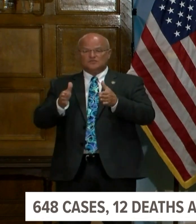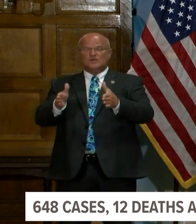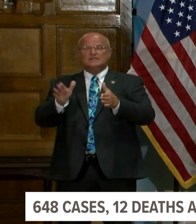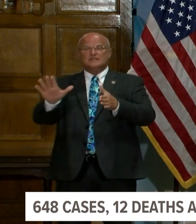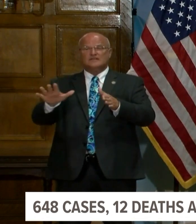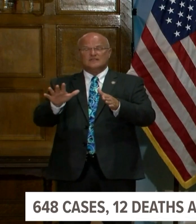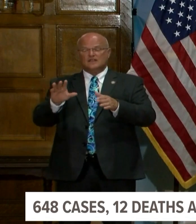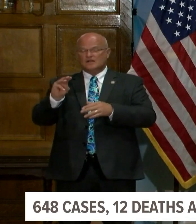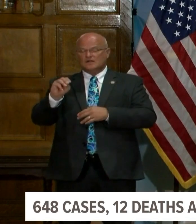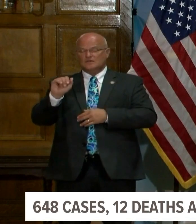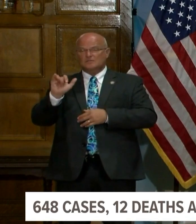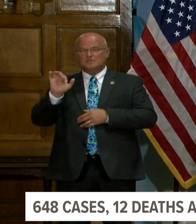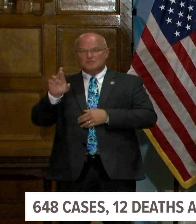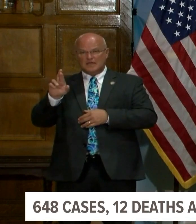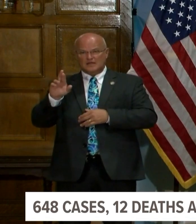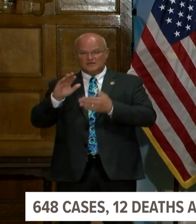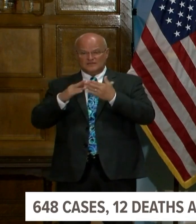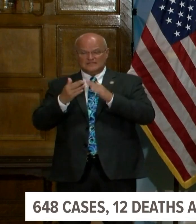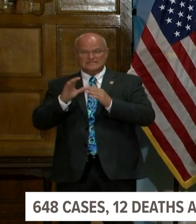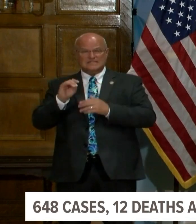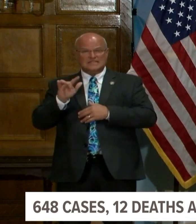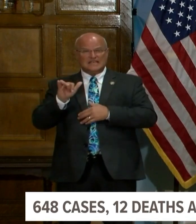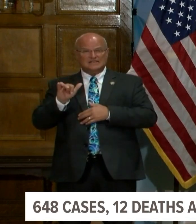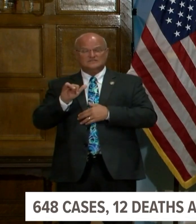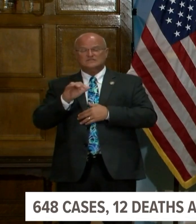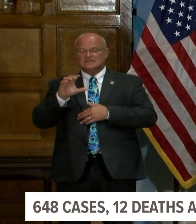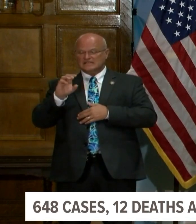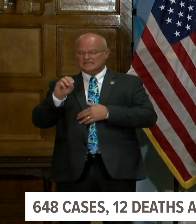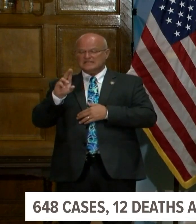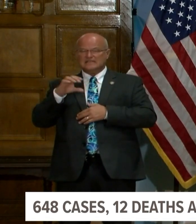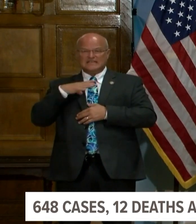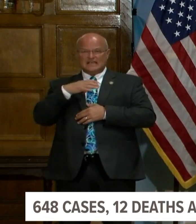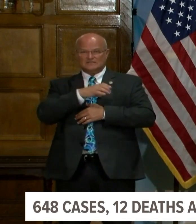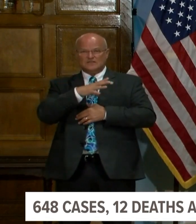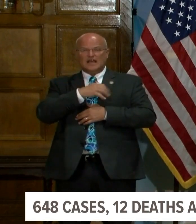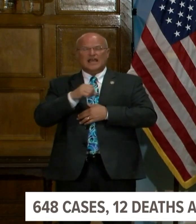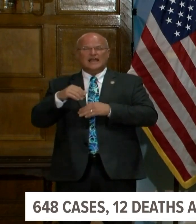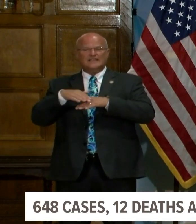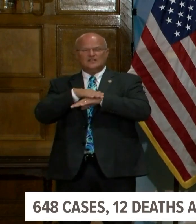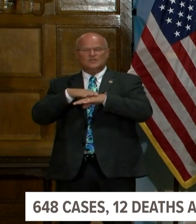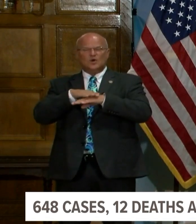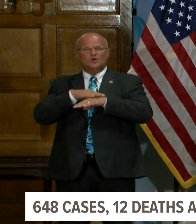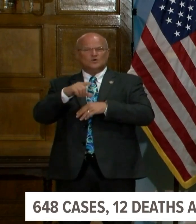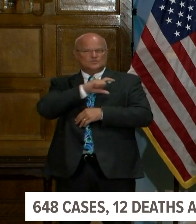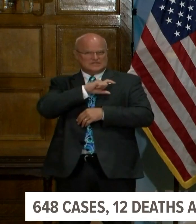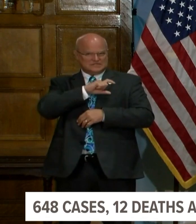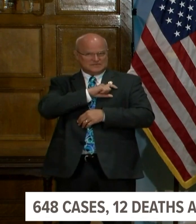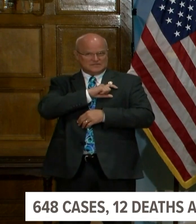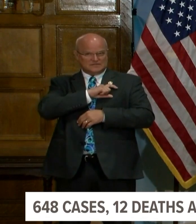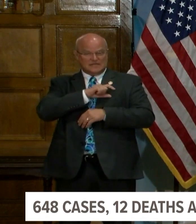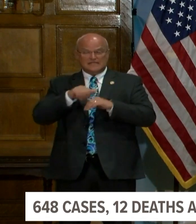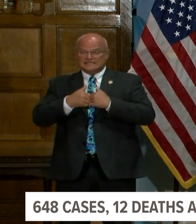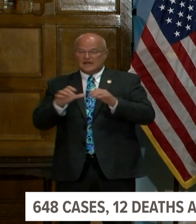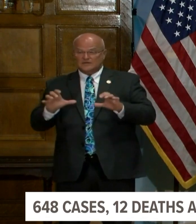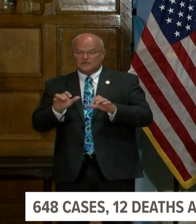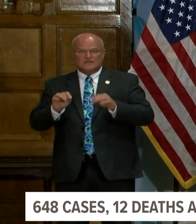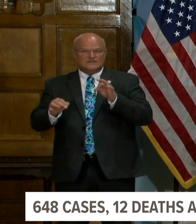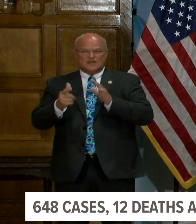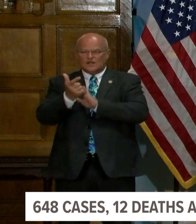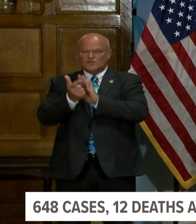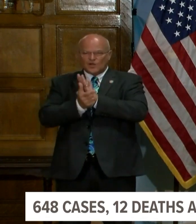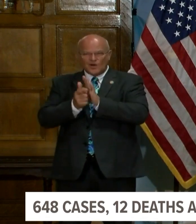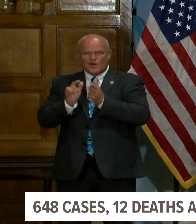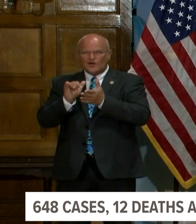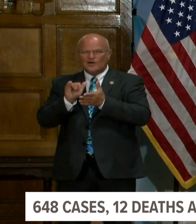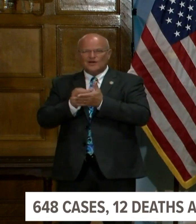of their mayor, the city council, and the local priorities. And so that's how we do things. You know, whether you have a law